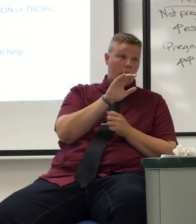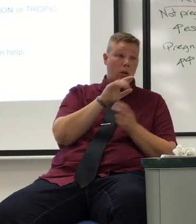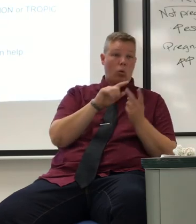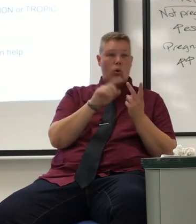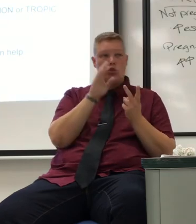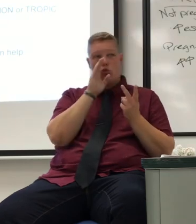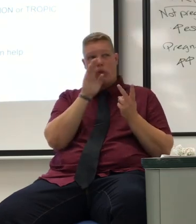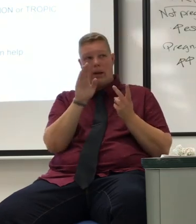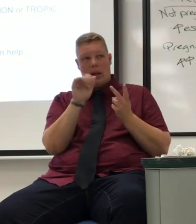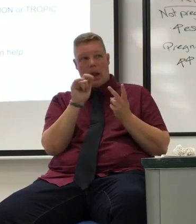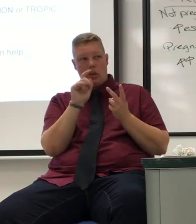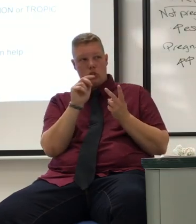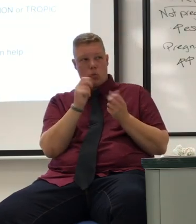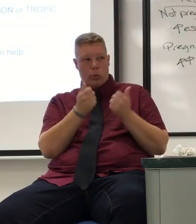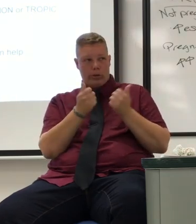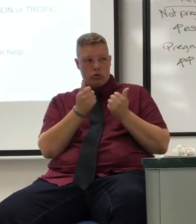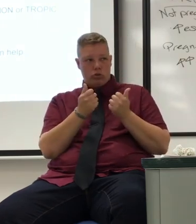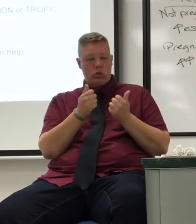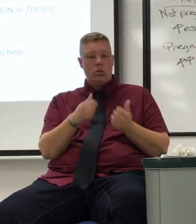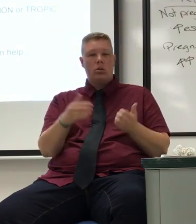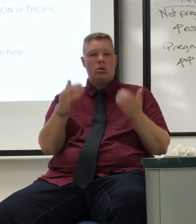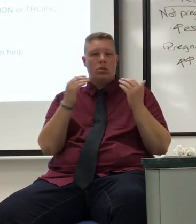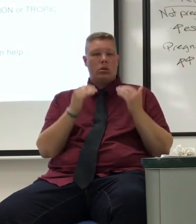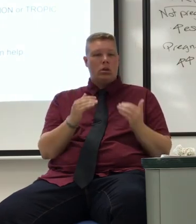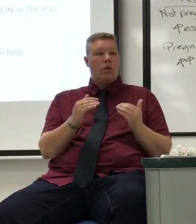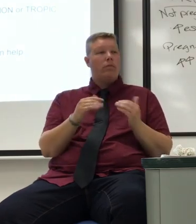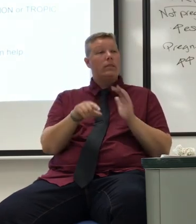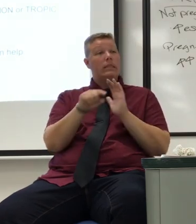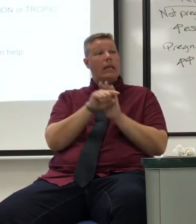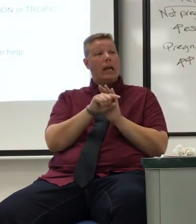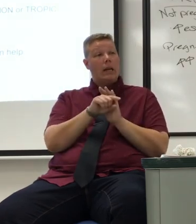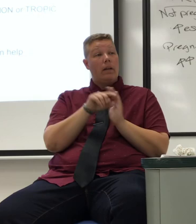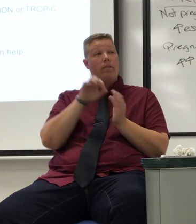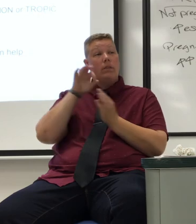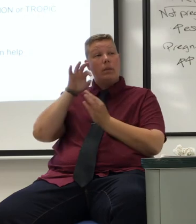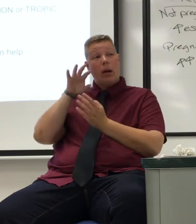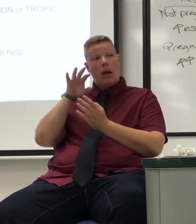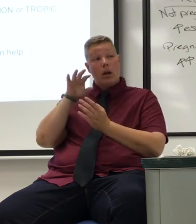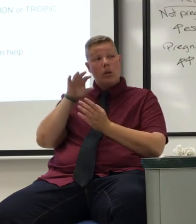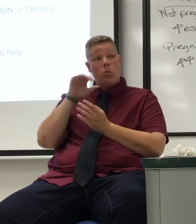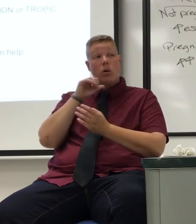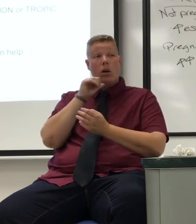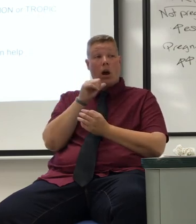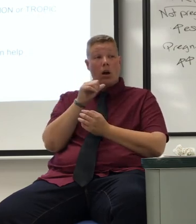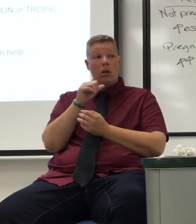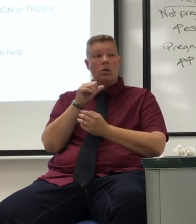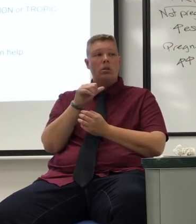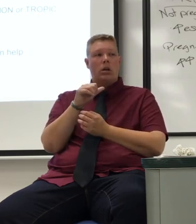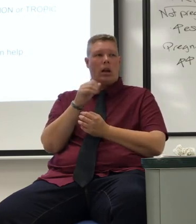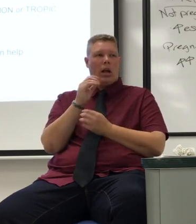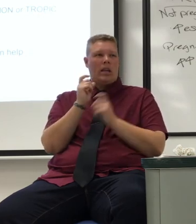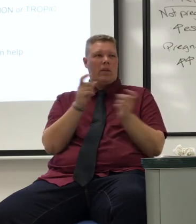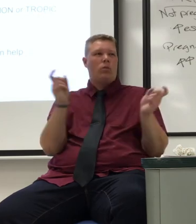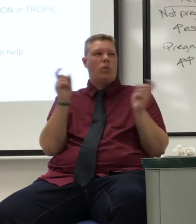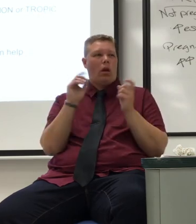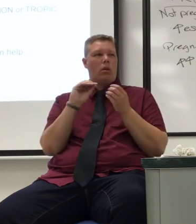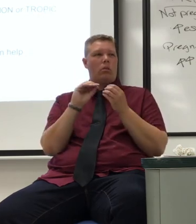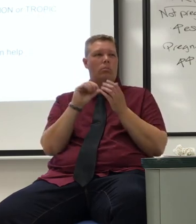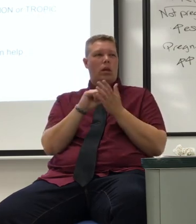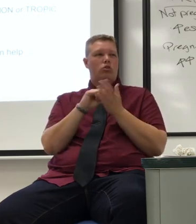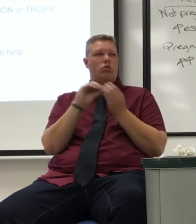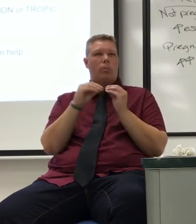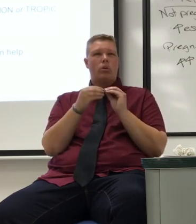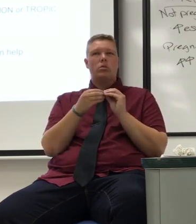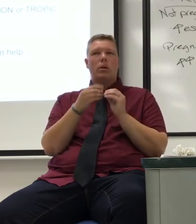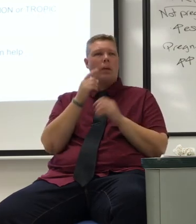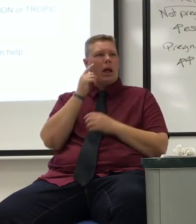know. If it's a negative feedback, you know, you can look that up, and I give you some reference pages to look up. But I